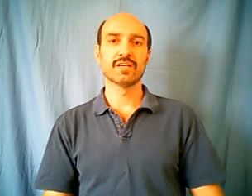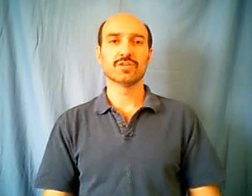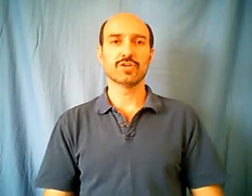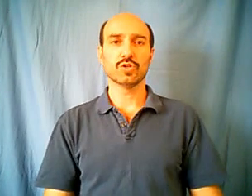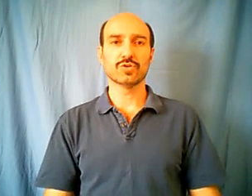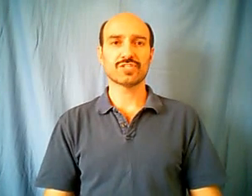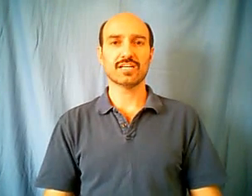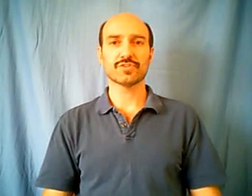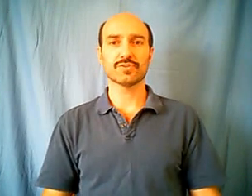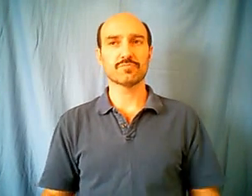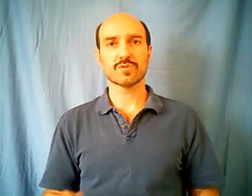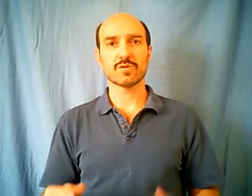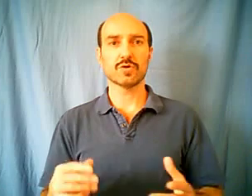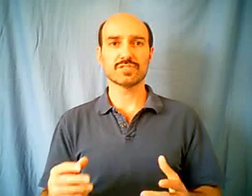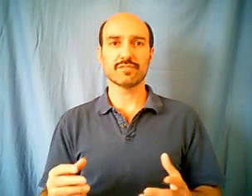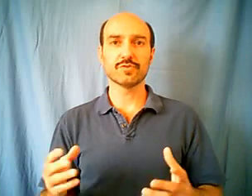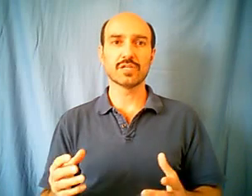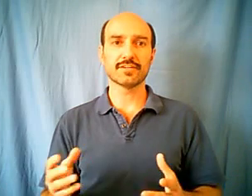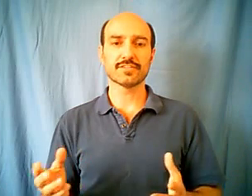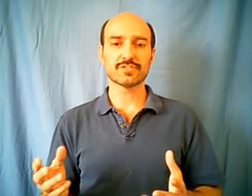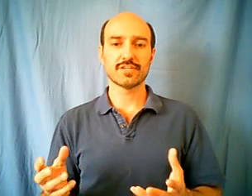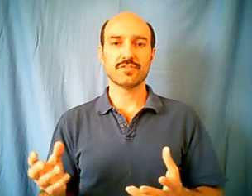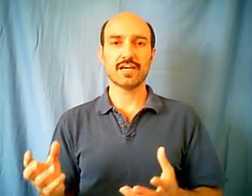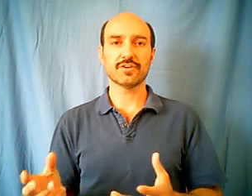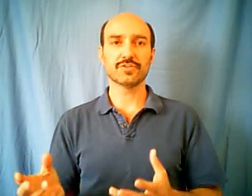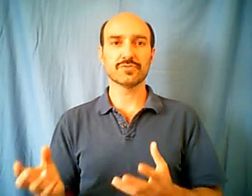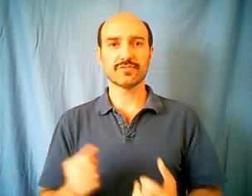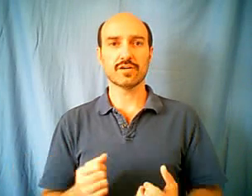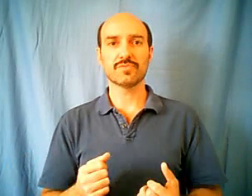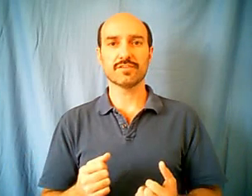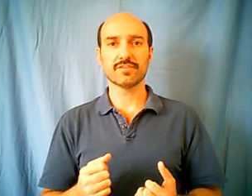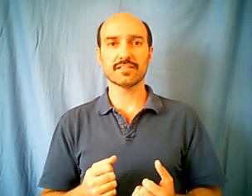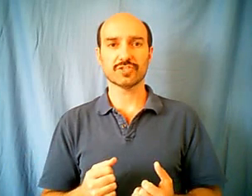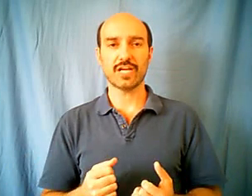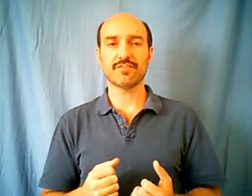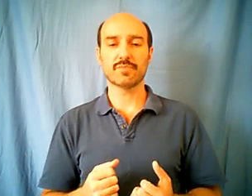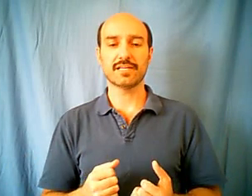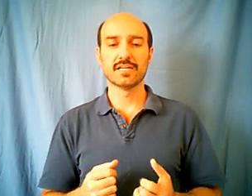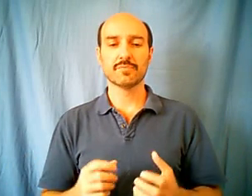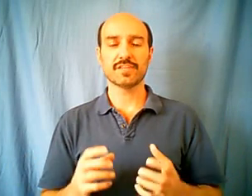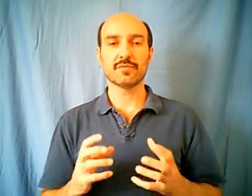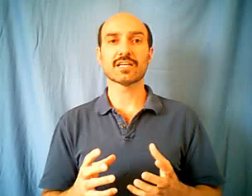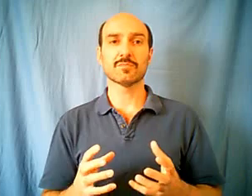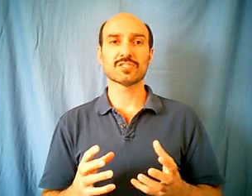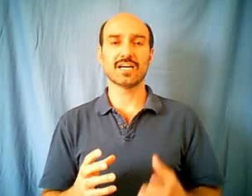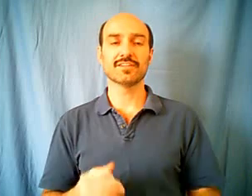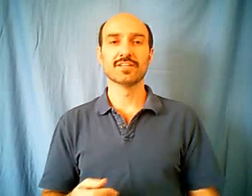You know, loan signs are composed of a few letters that are used from the English alphabet, but then they become a sign. So